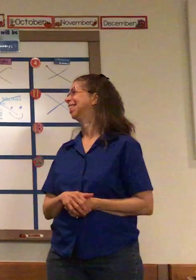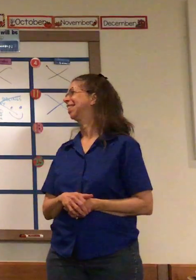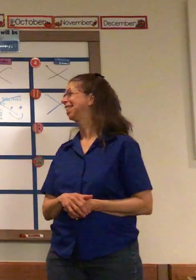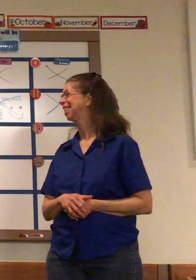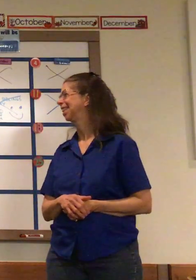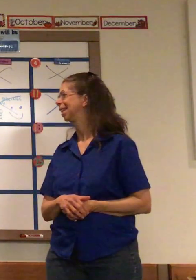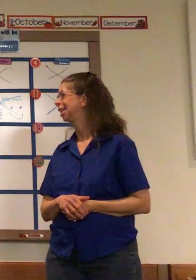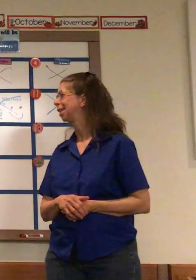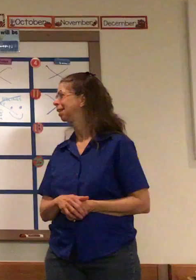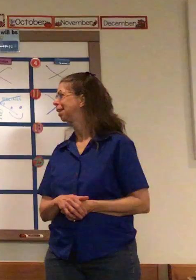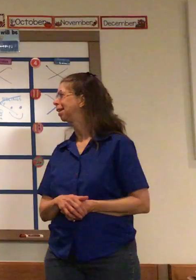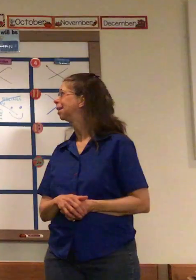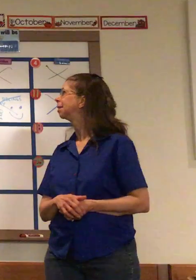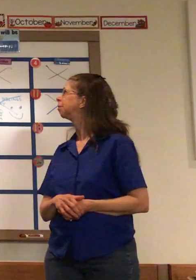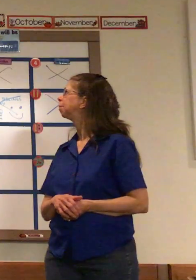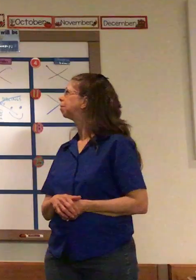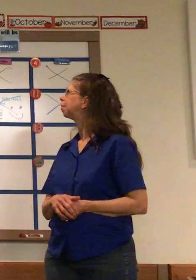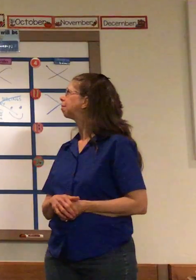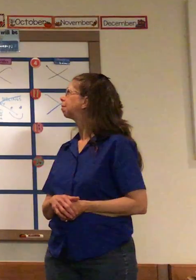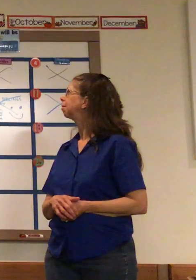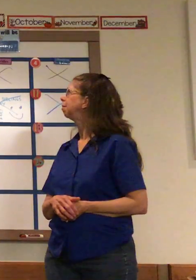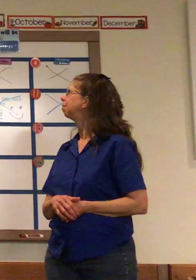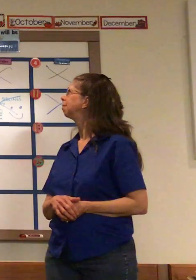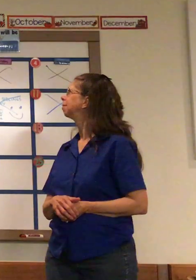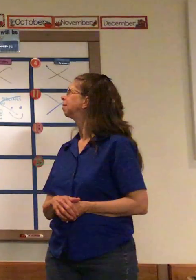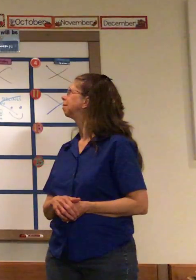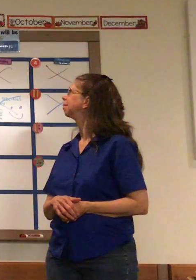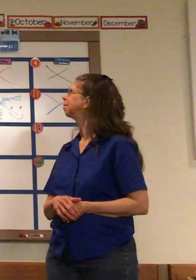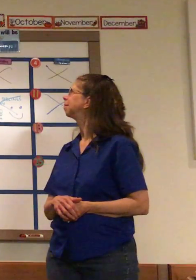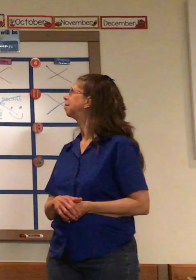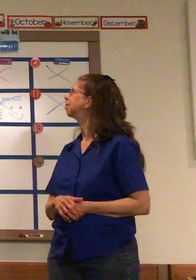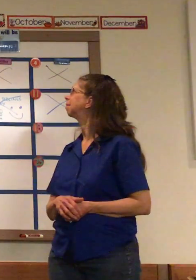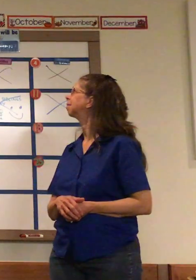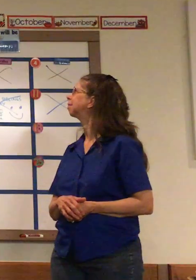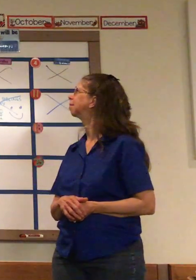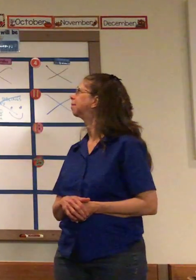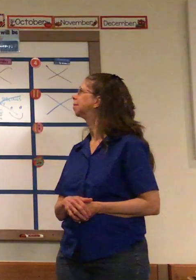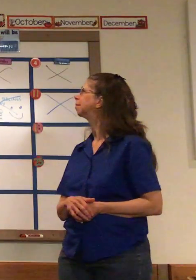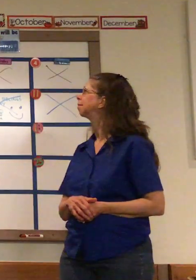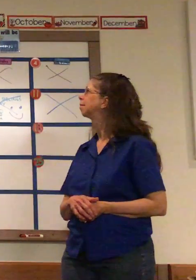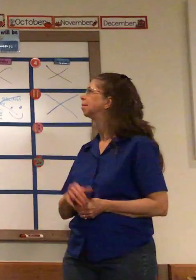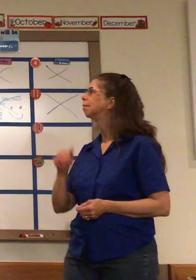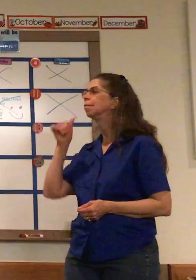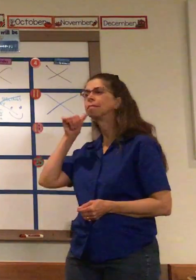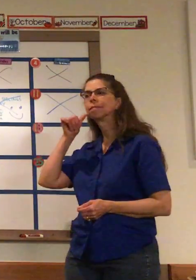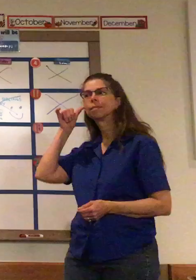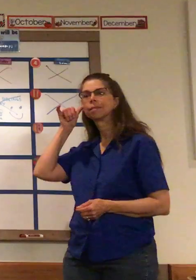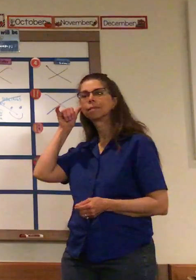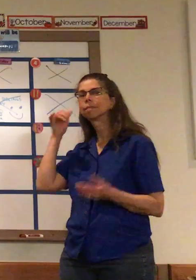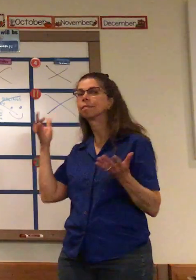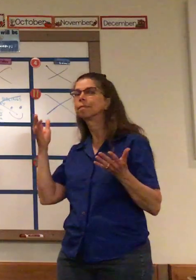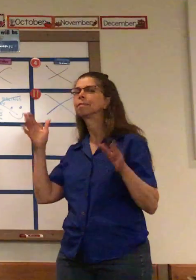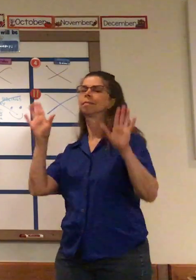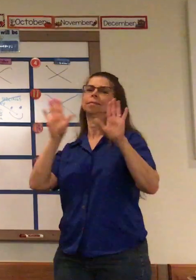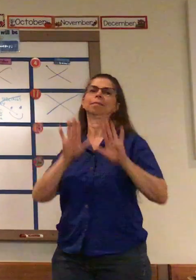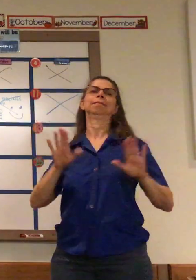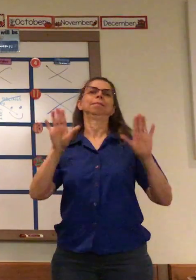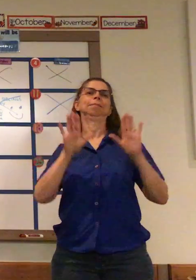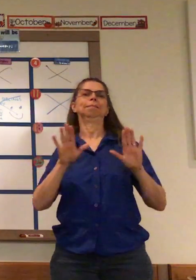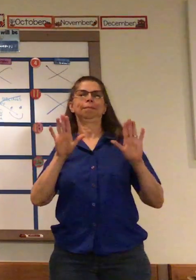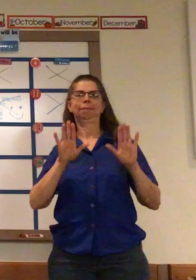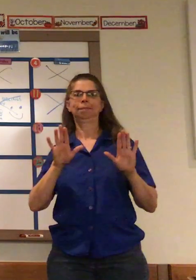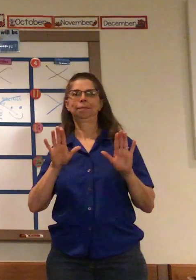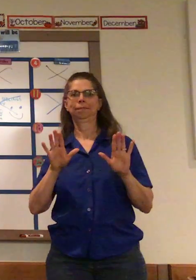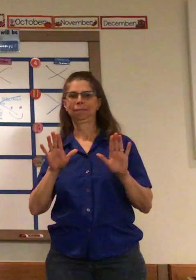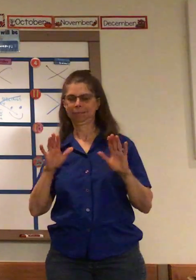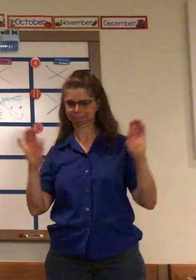That's today. Today is Monday. Yesterday was Sunday.